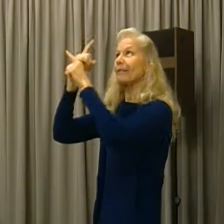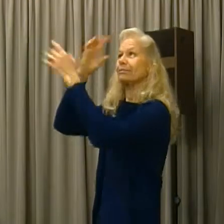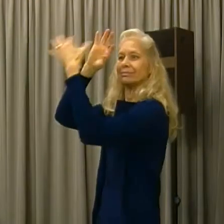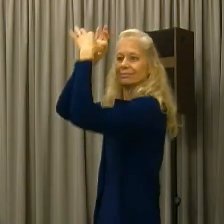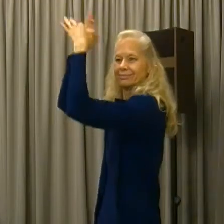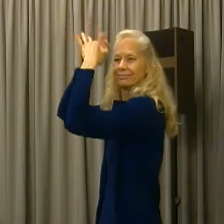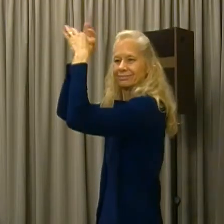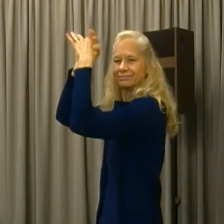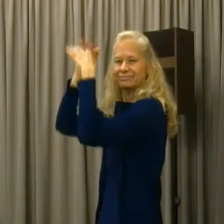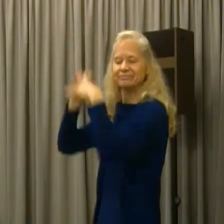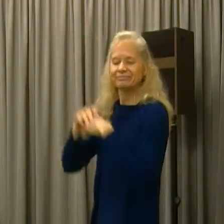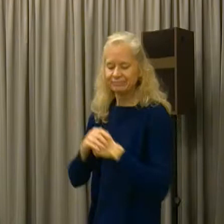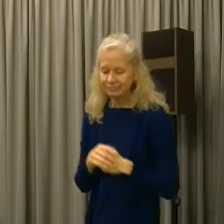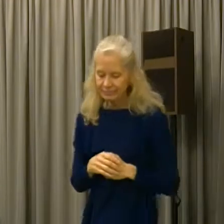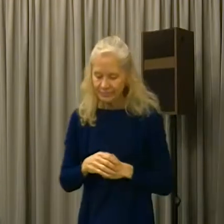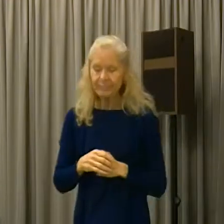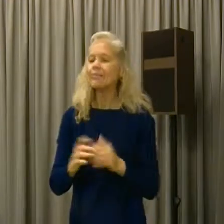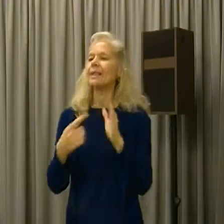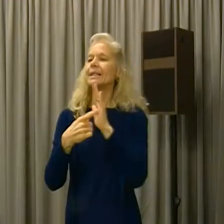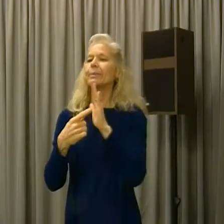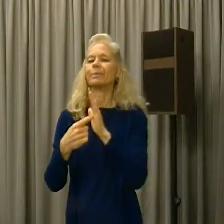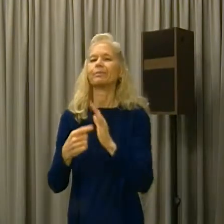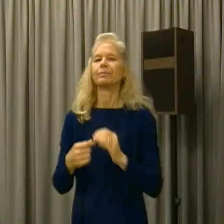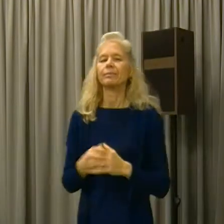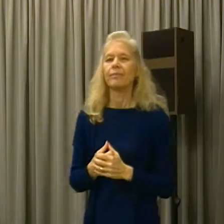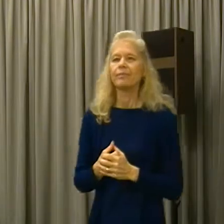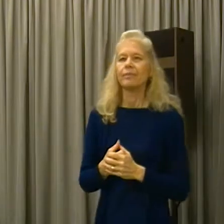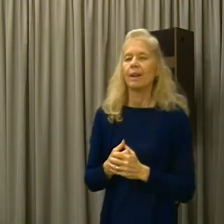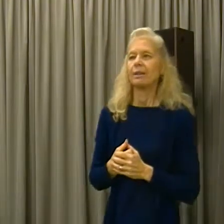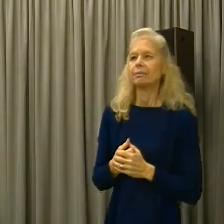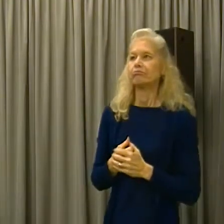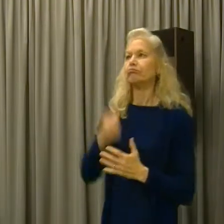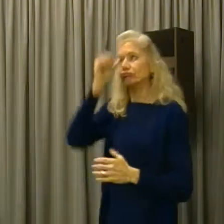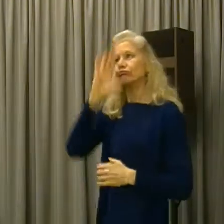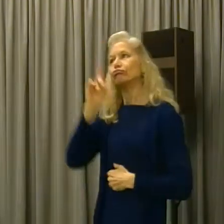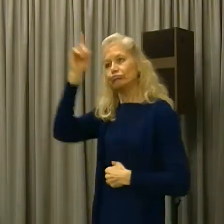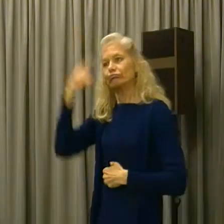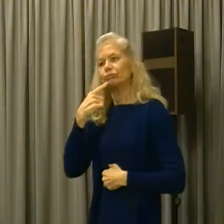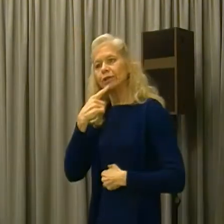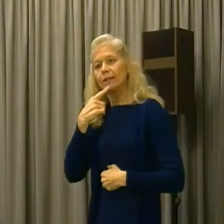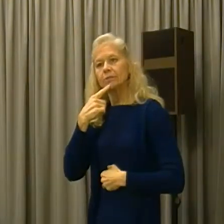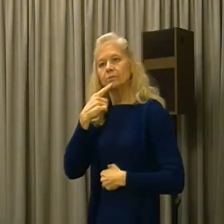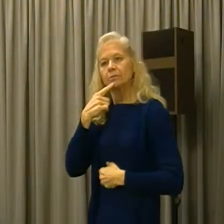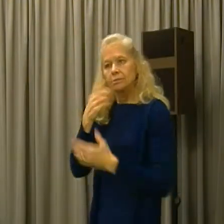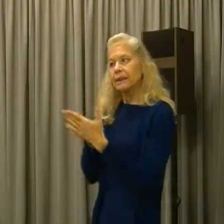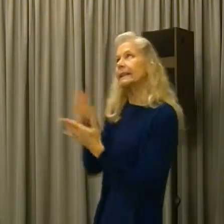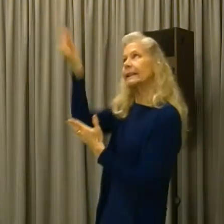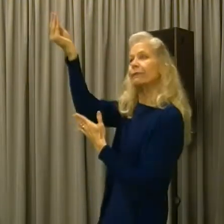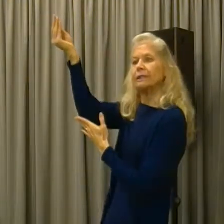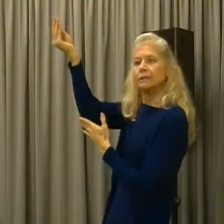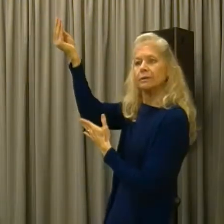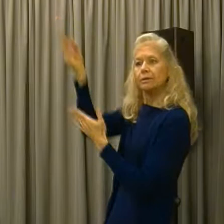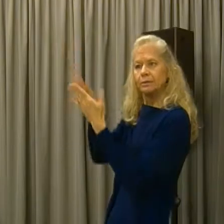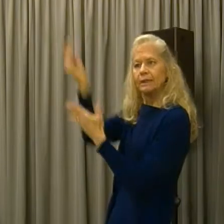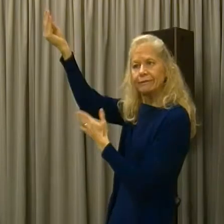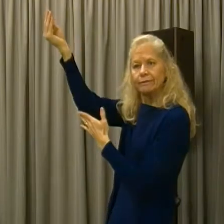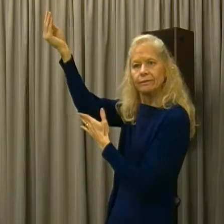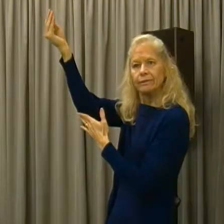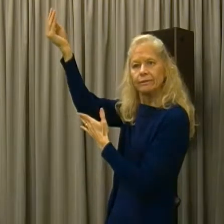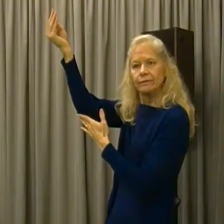replace fretting with faith. You replace fear with faith. Well, if I give, I don't know. No, you just replace whatever with